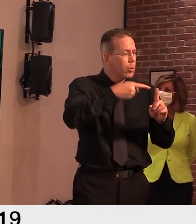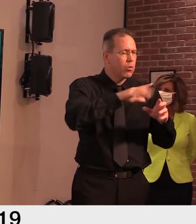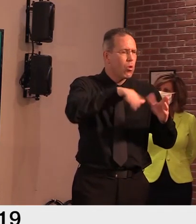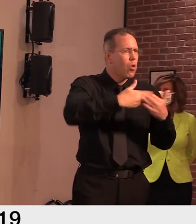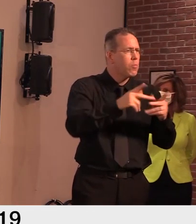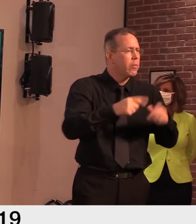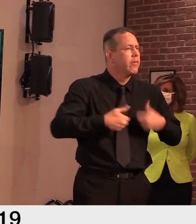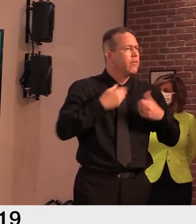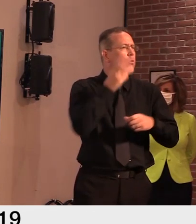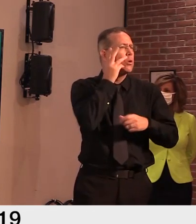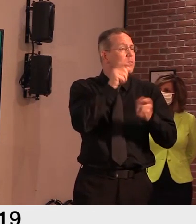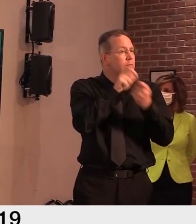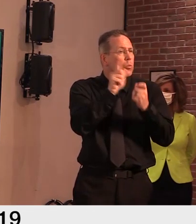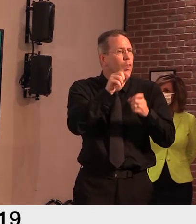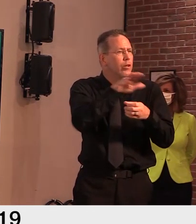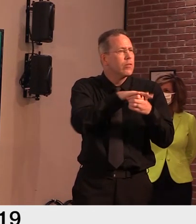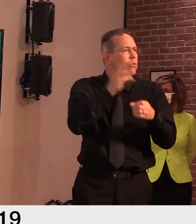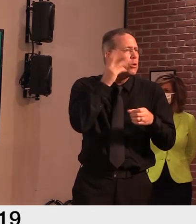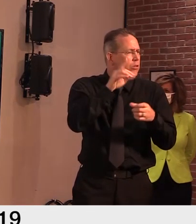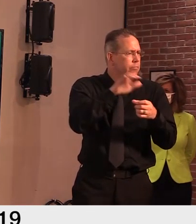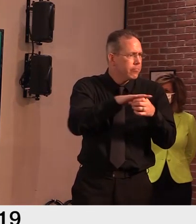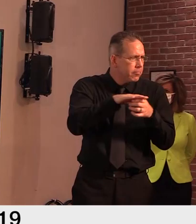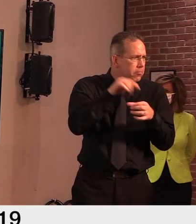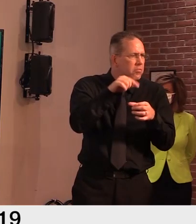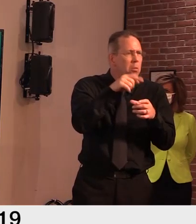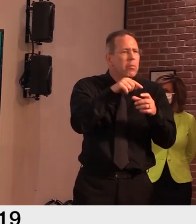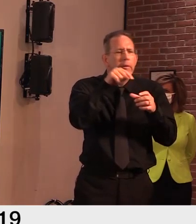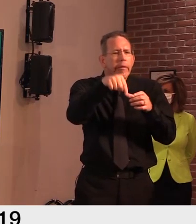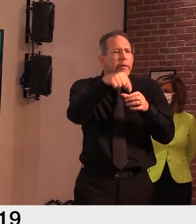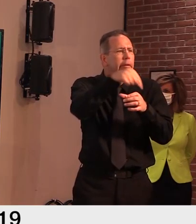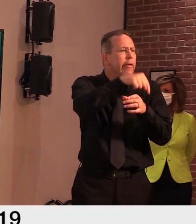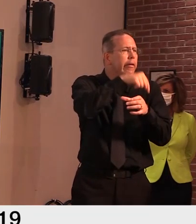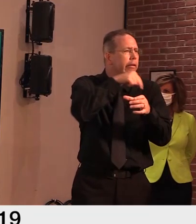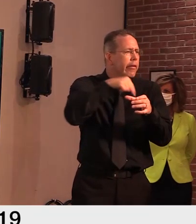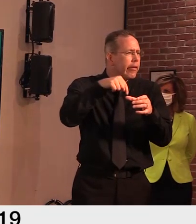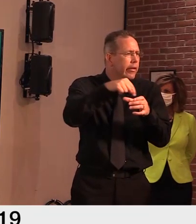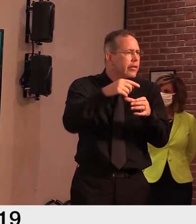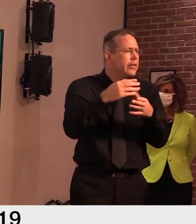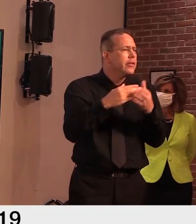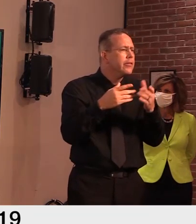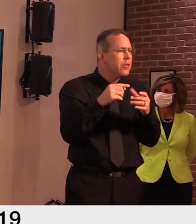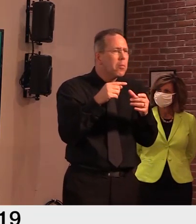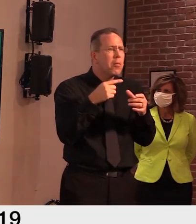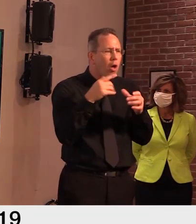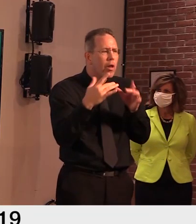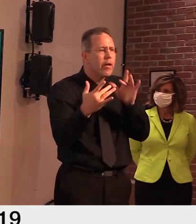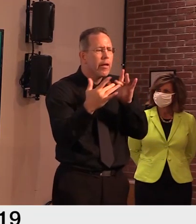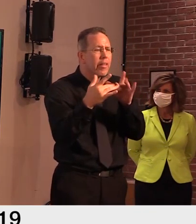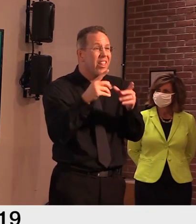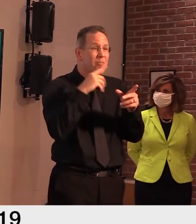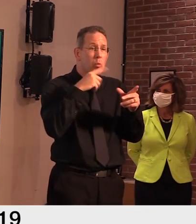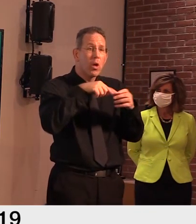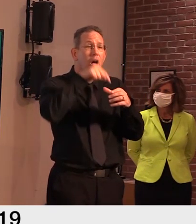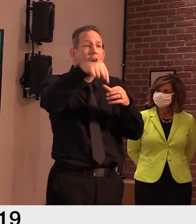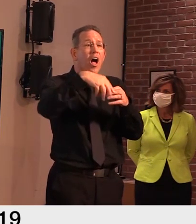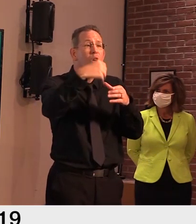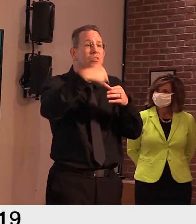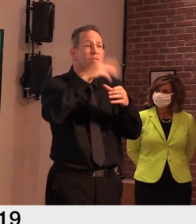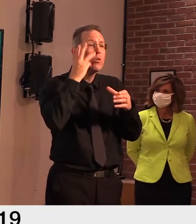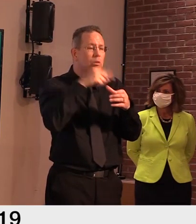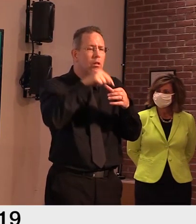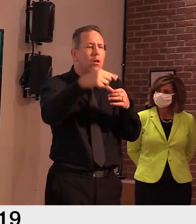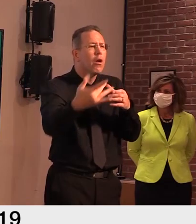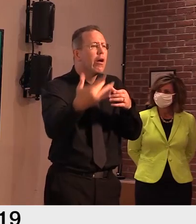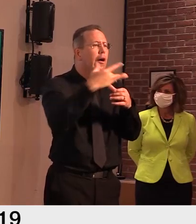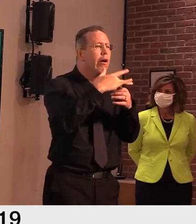who fits into the outbreak definition actually lived. So it had been confined to Winooski